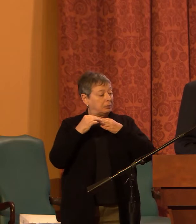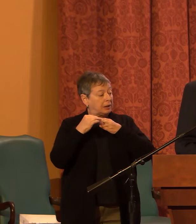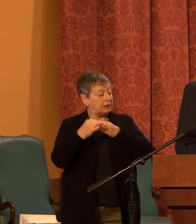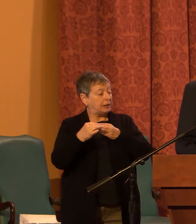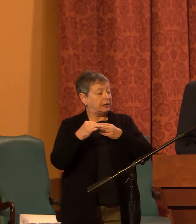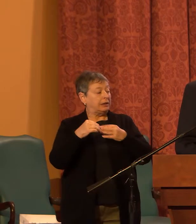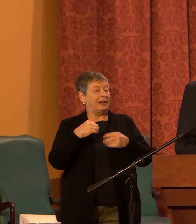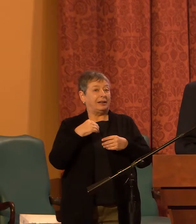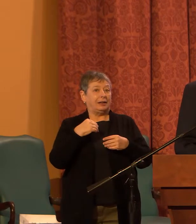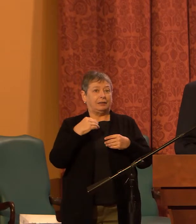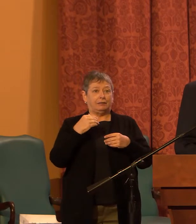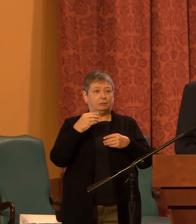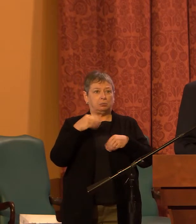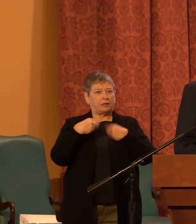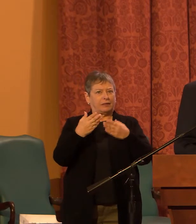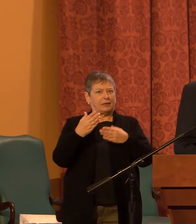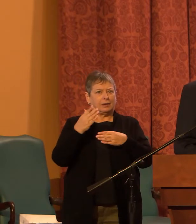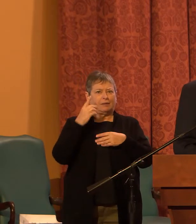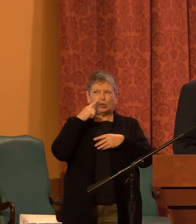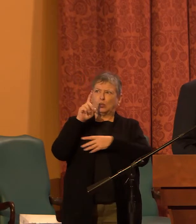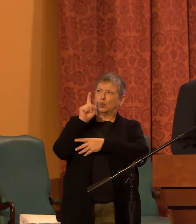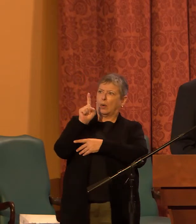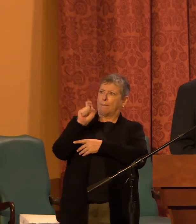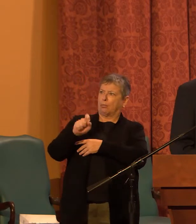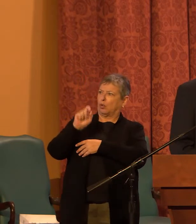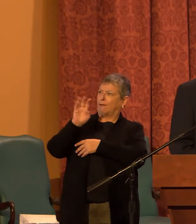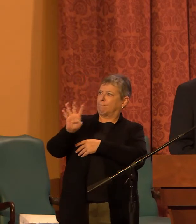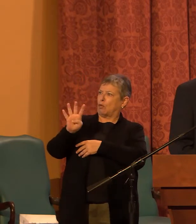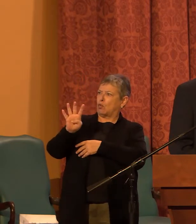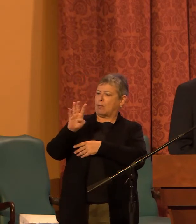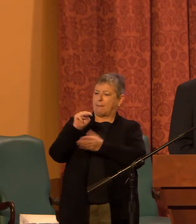1.4 million people in front of Katrina,